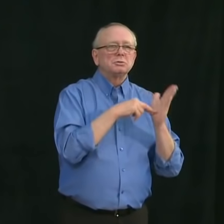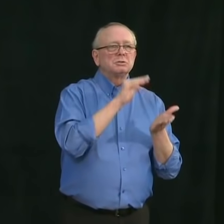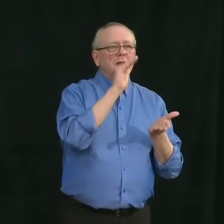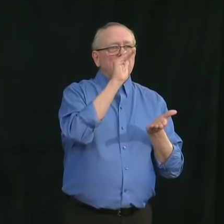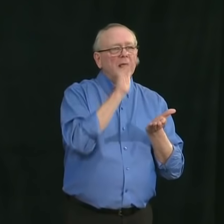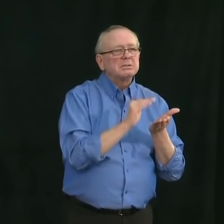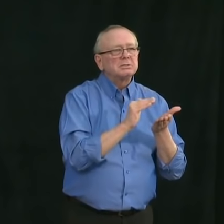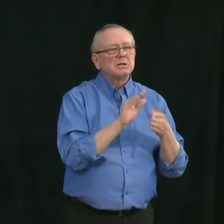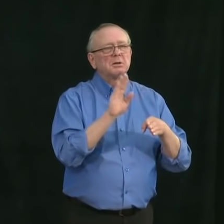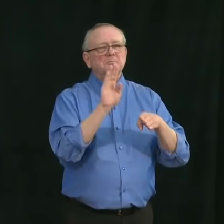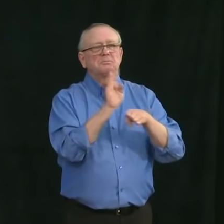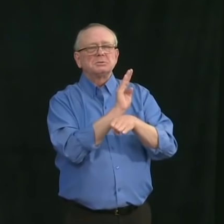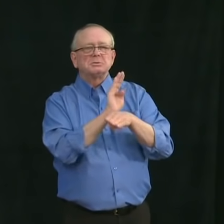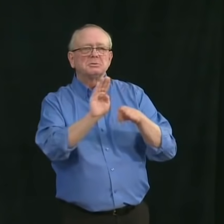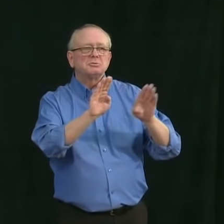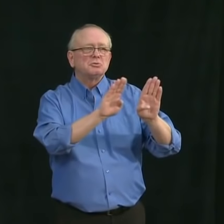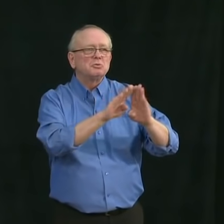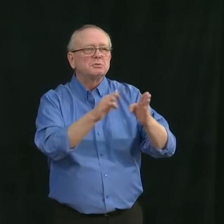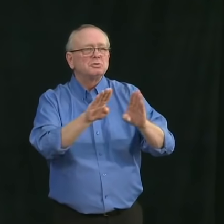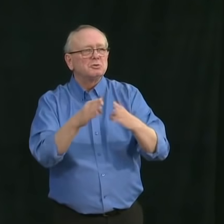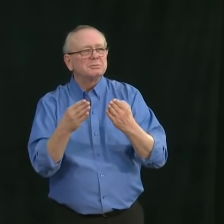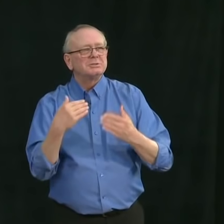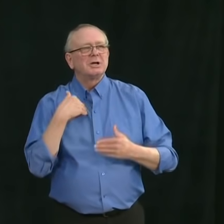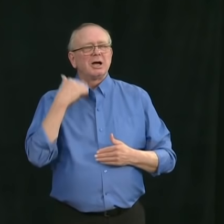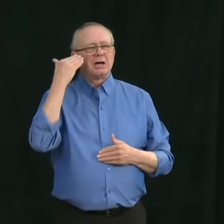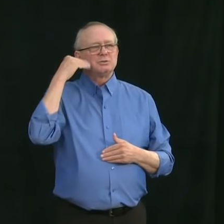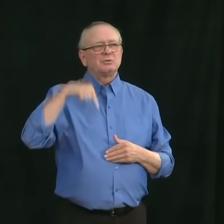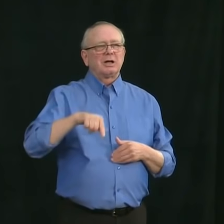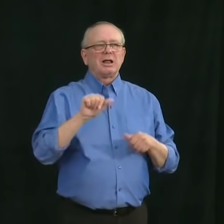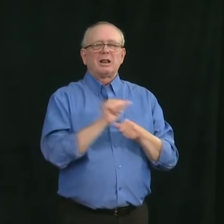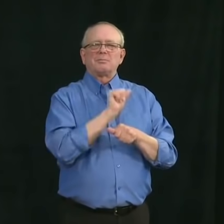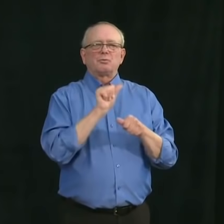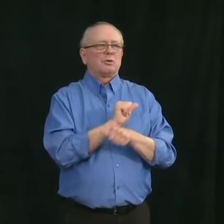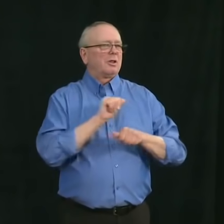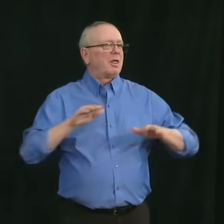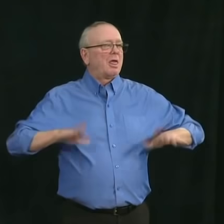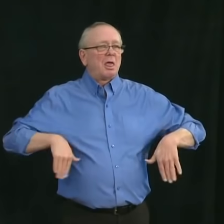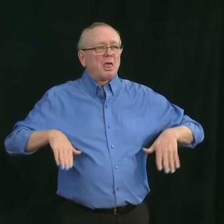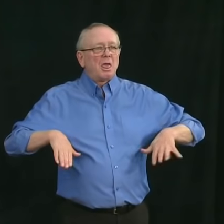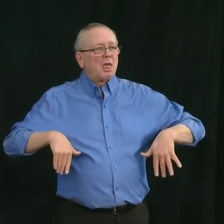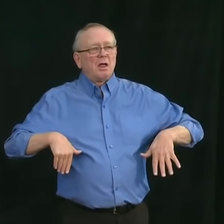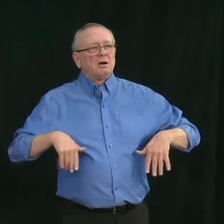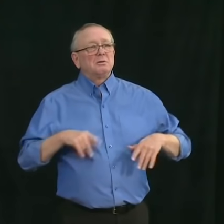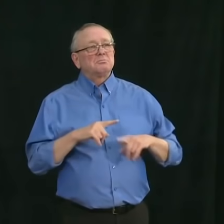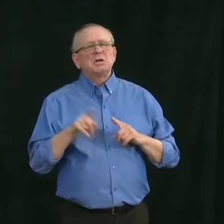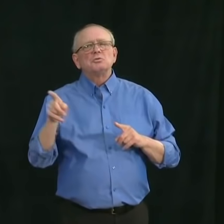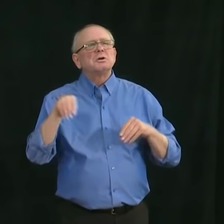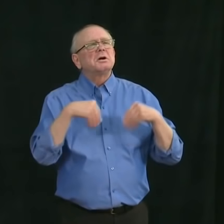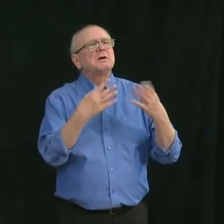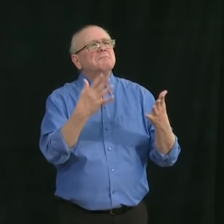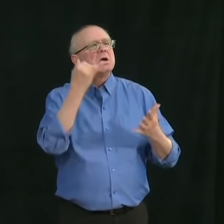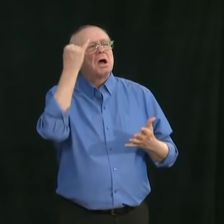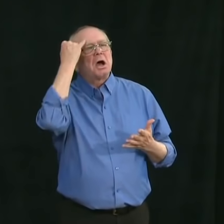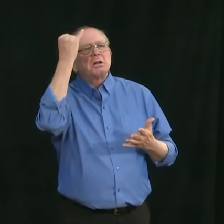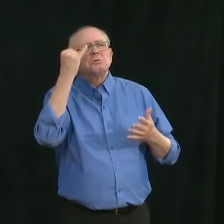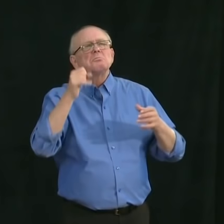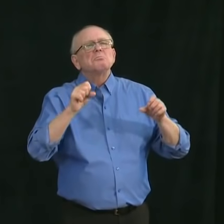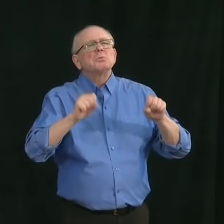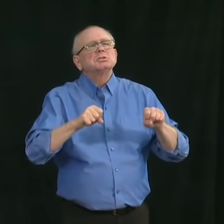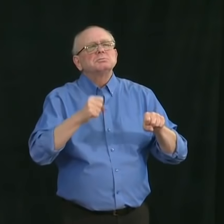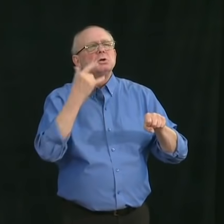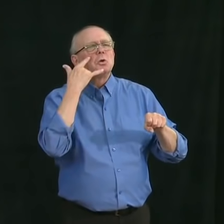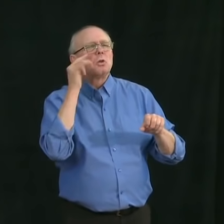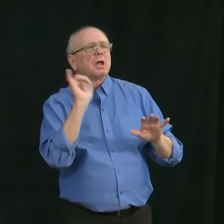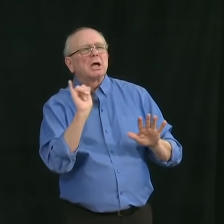would roll out? What might open first, and how long would things take to roll out? So those questions will be best answered once